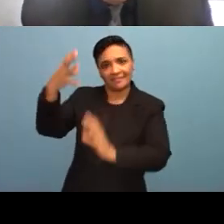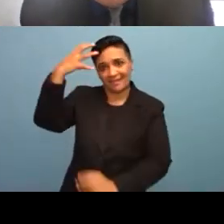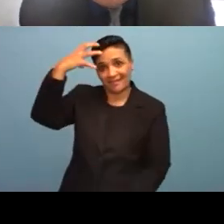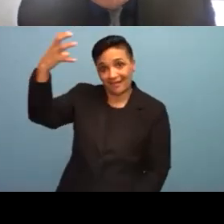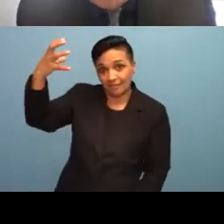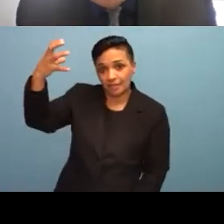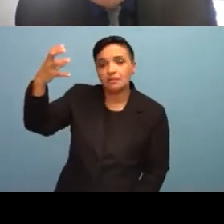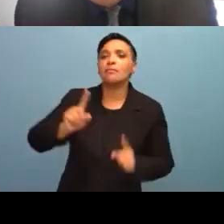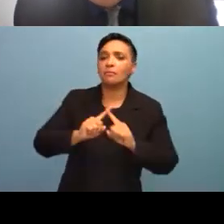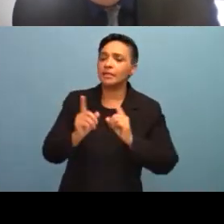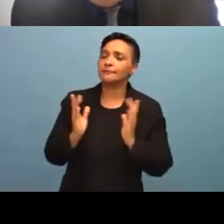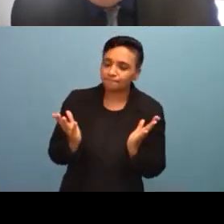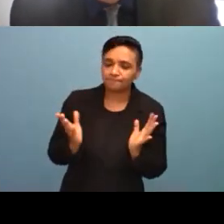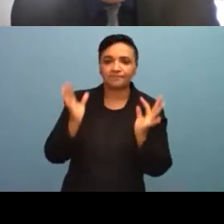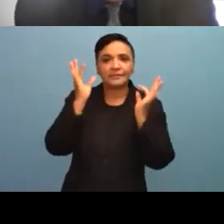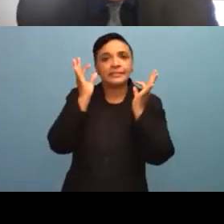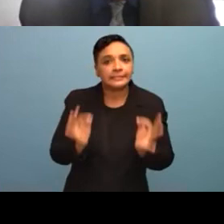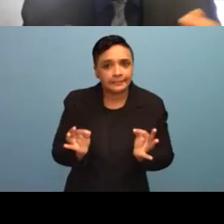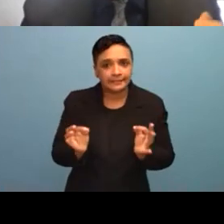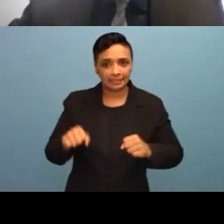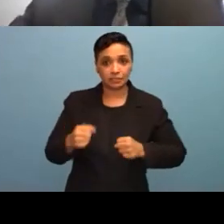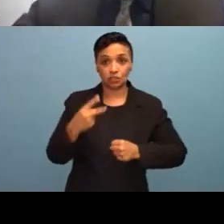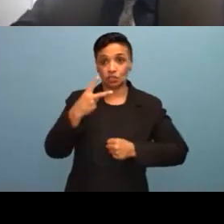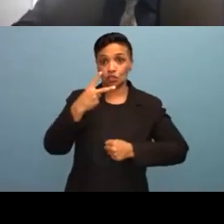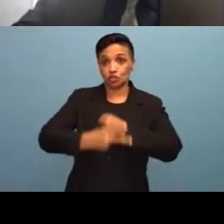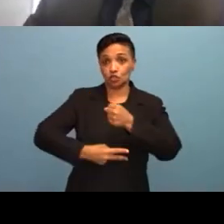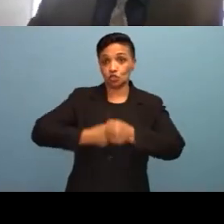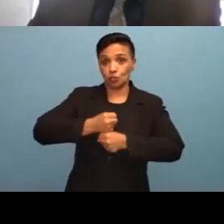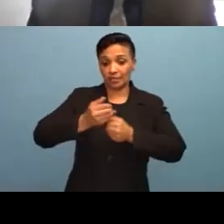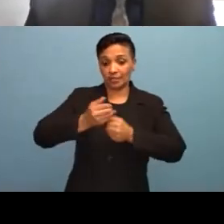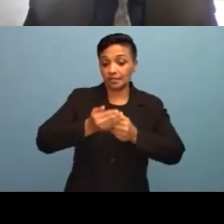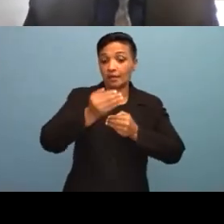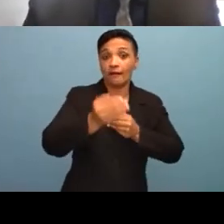that as of 2 years from now,